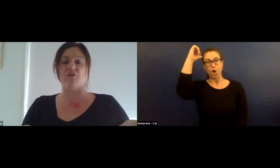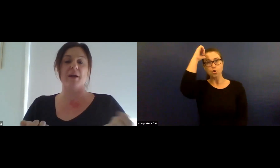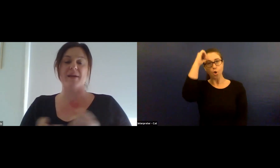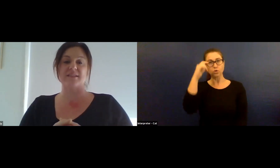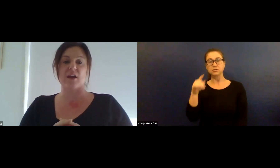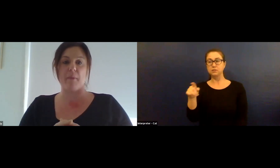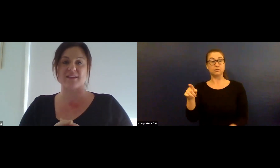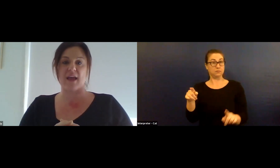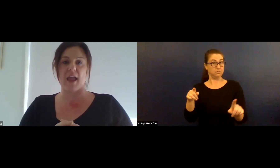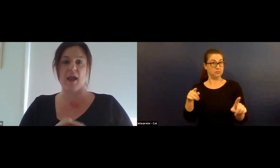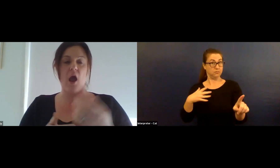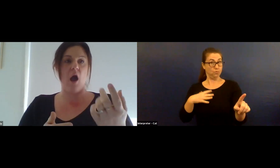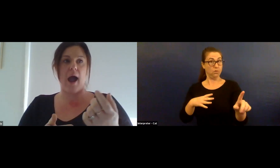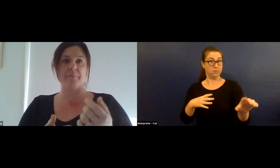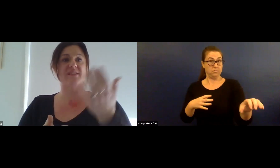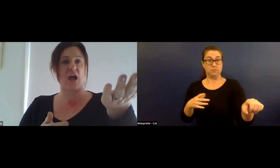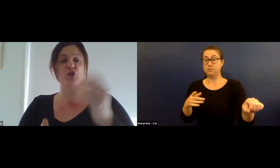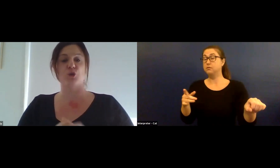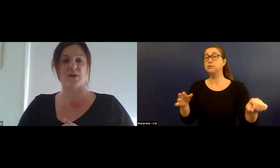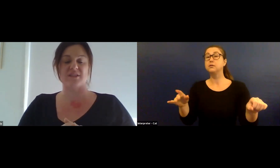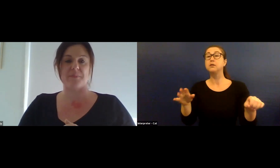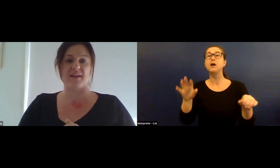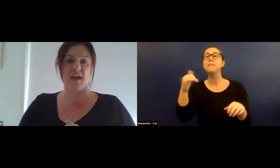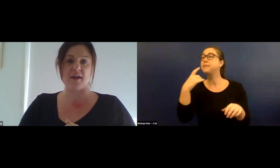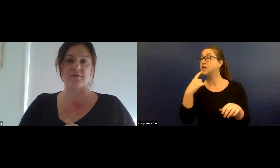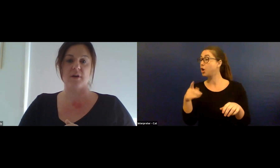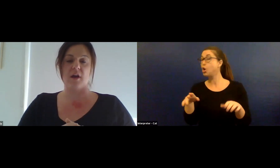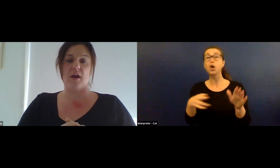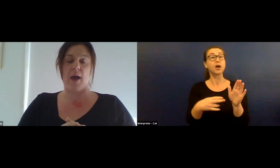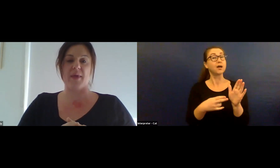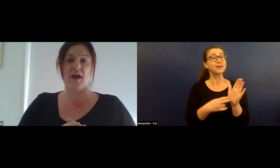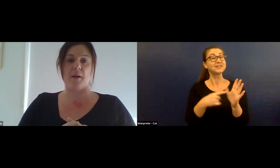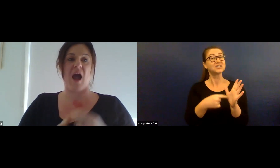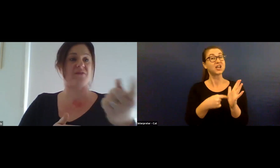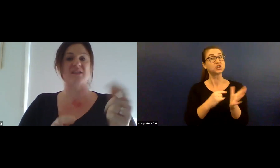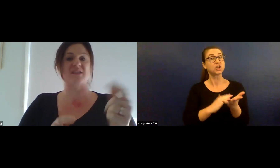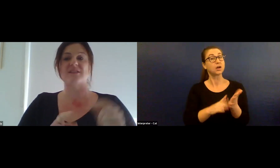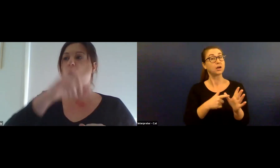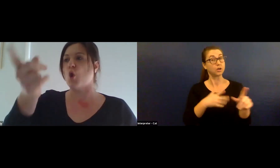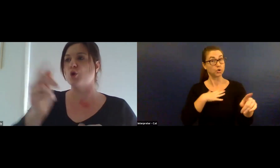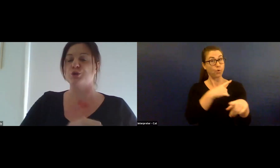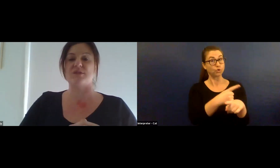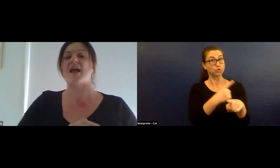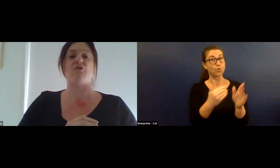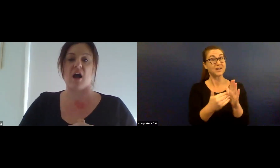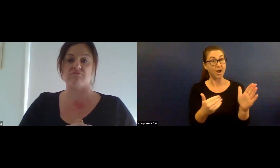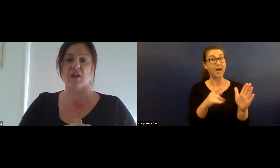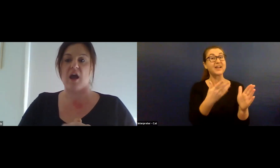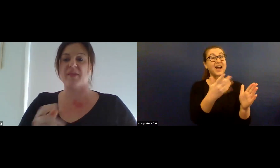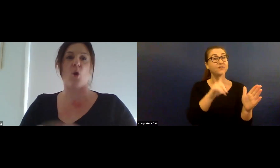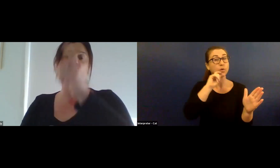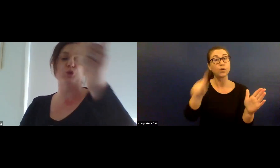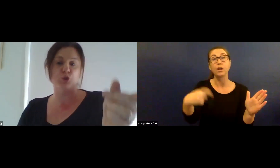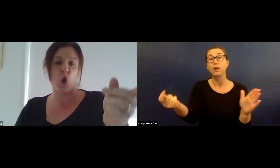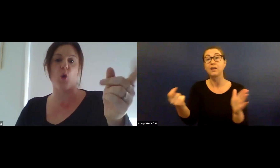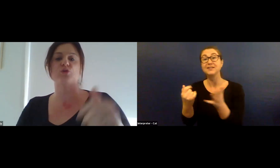I'm chairing a meeting, I might say, Natasha, you want to speak next? And then after Natasha, I'll go to Sarah,